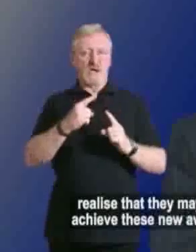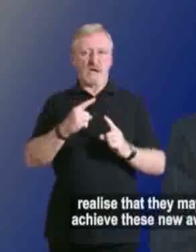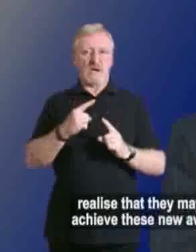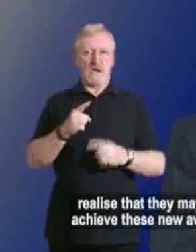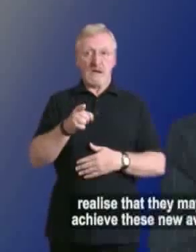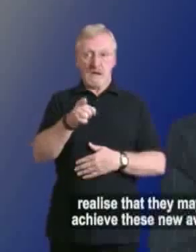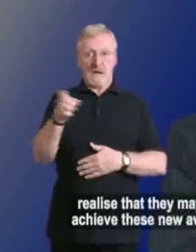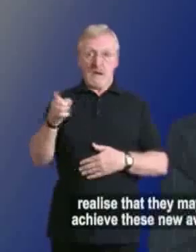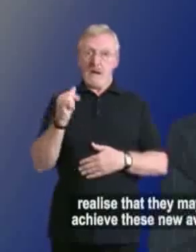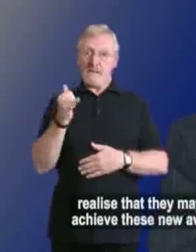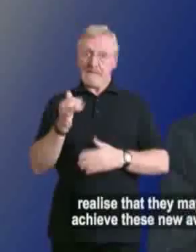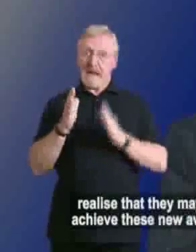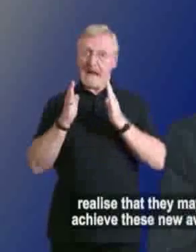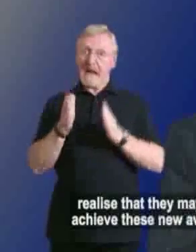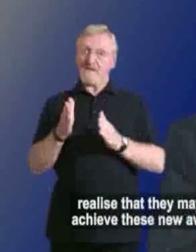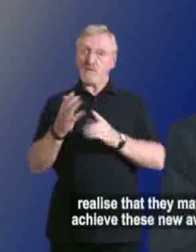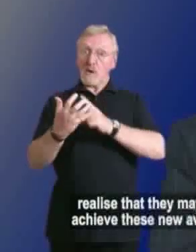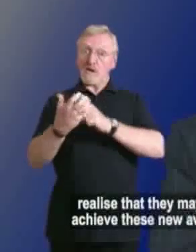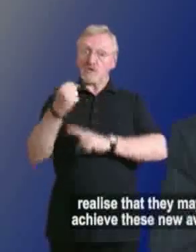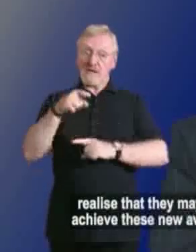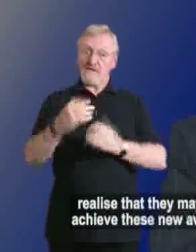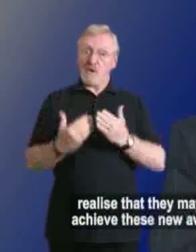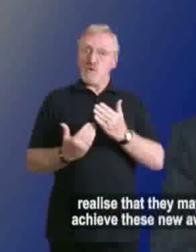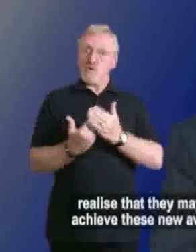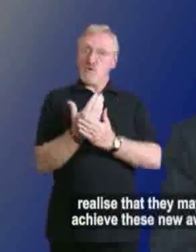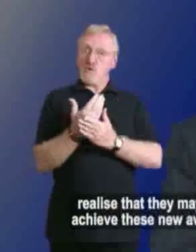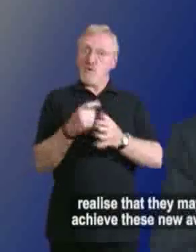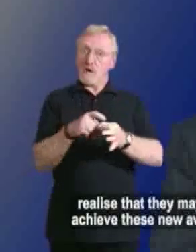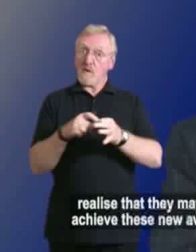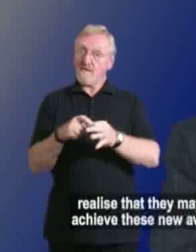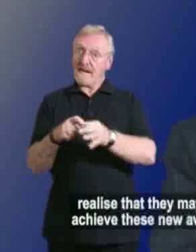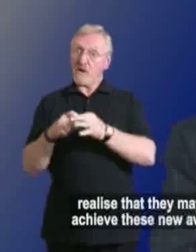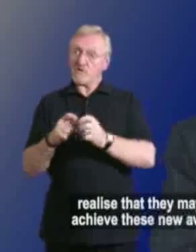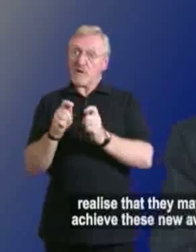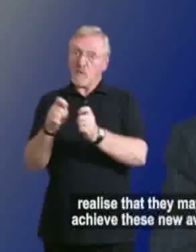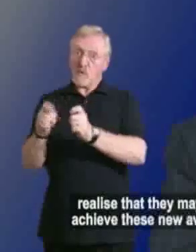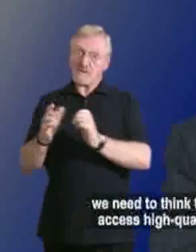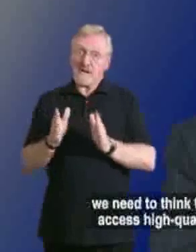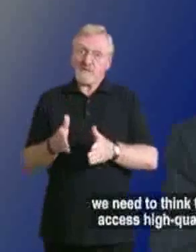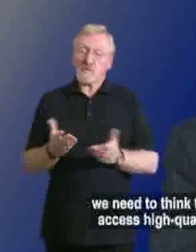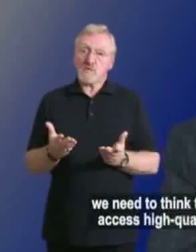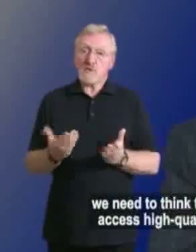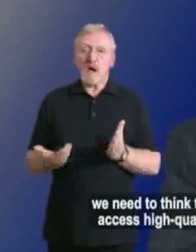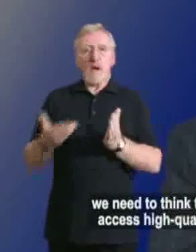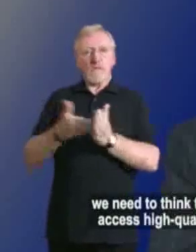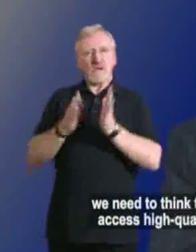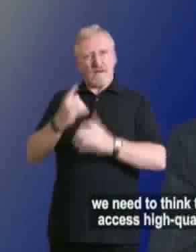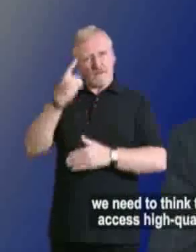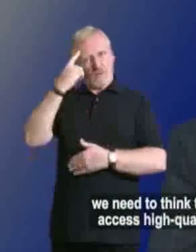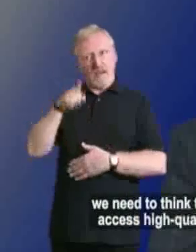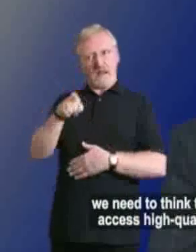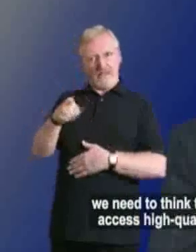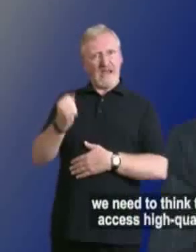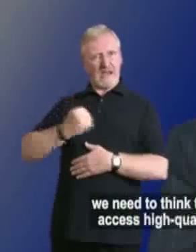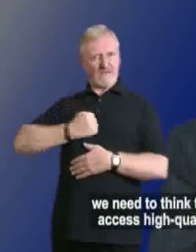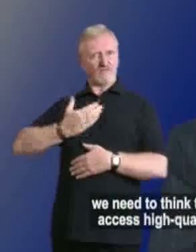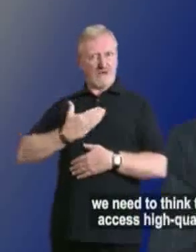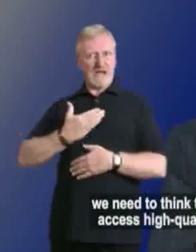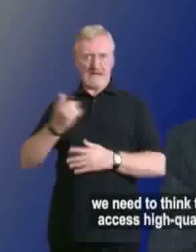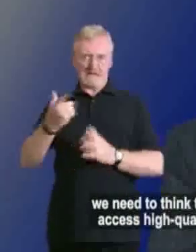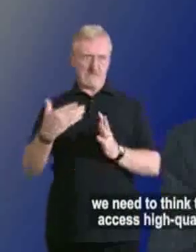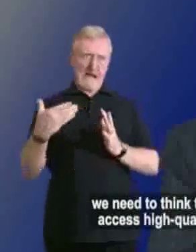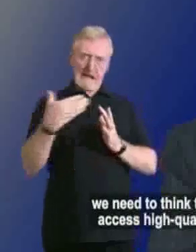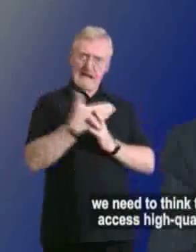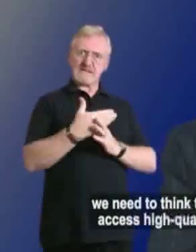they may be under a requirement to achieve these new awards. And also, of course, we also need to think that they have a right